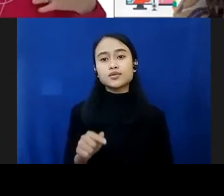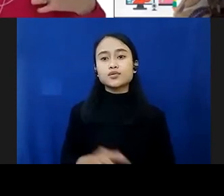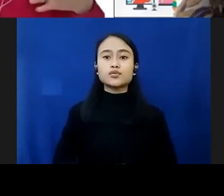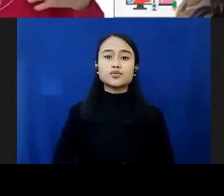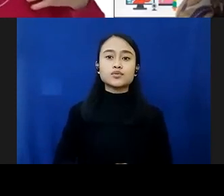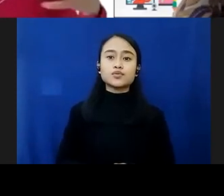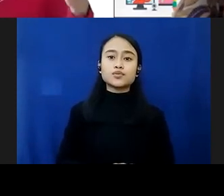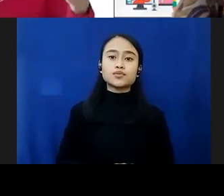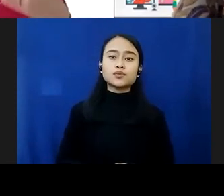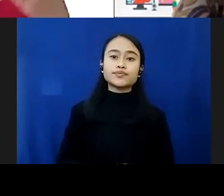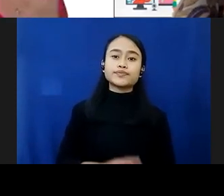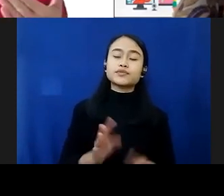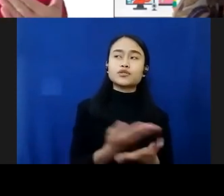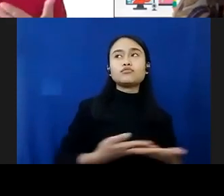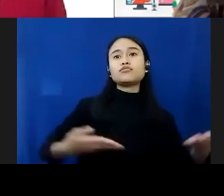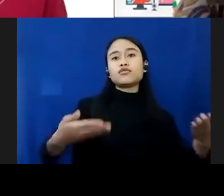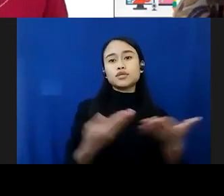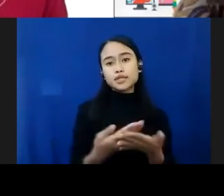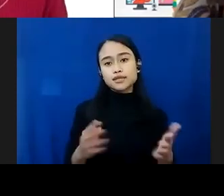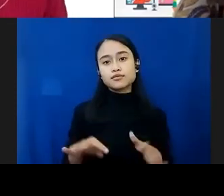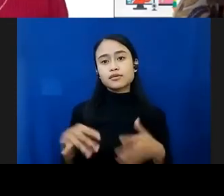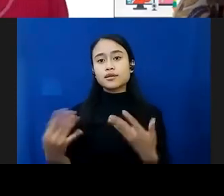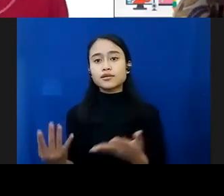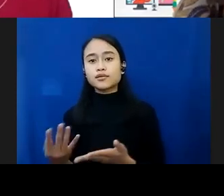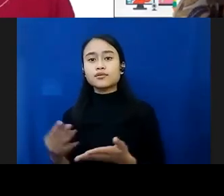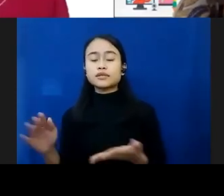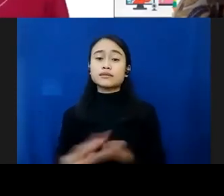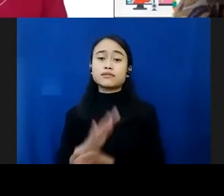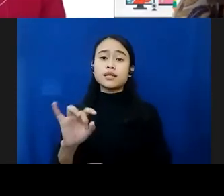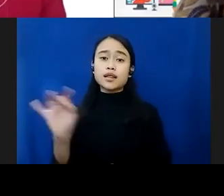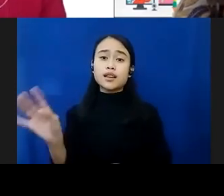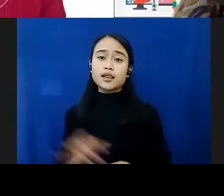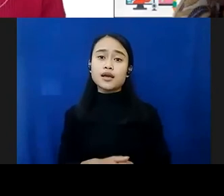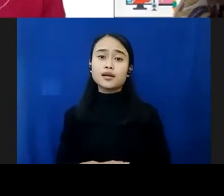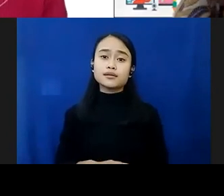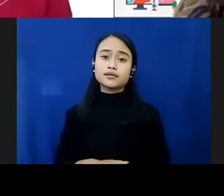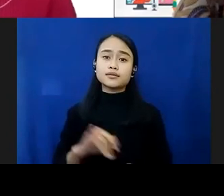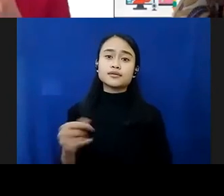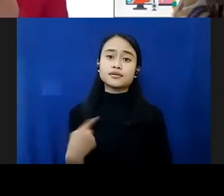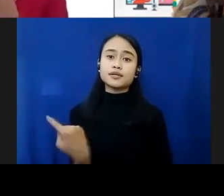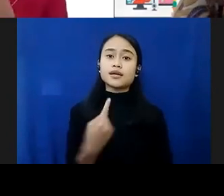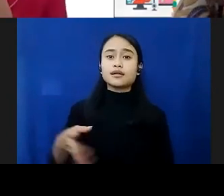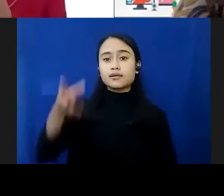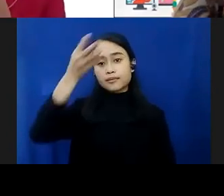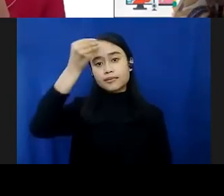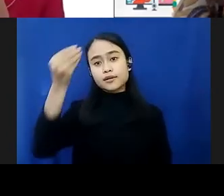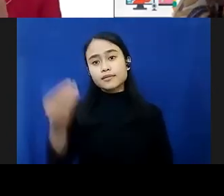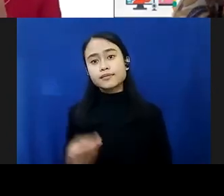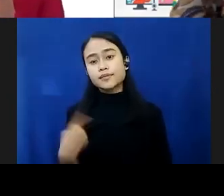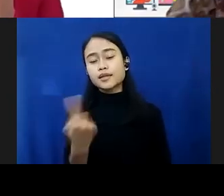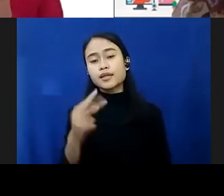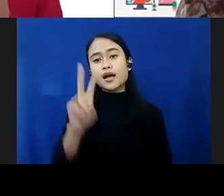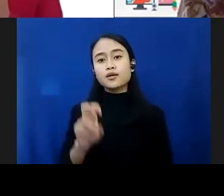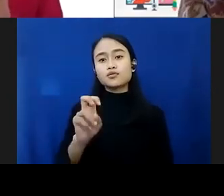or social norms we must challenge those so there's lots can be done at community levels but we must link the informal